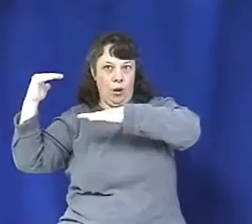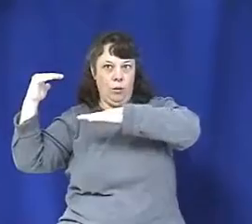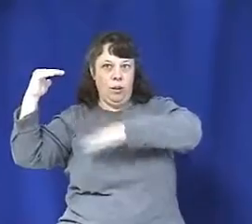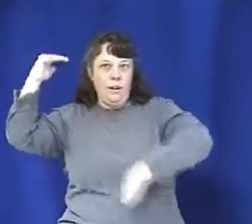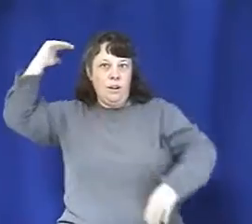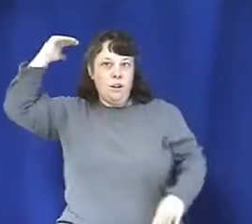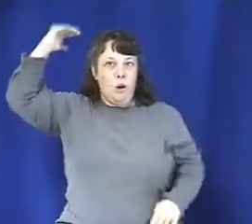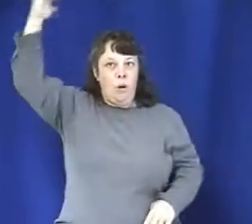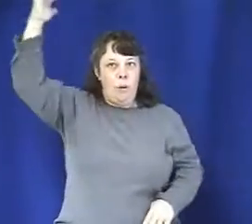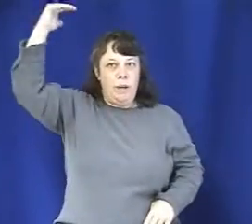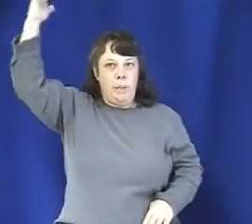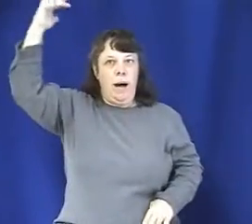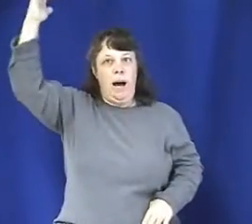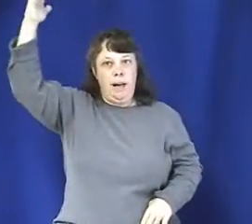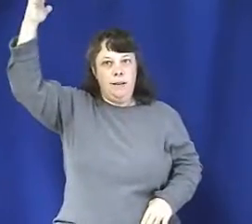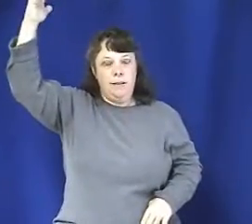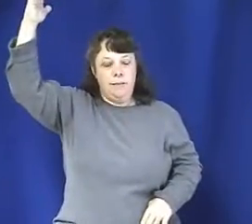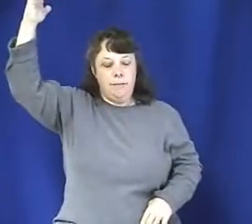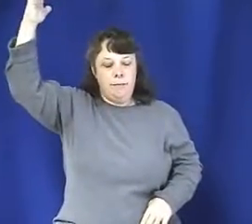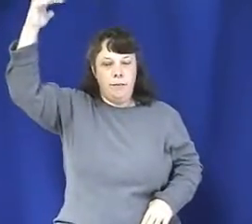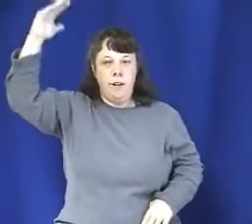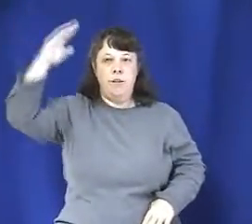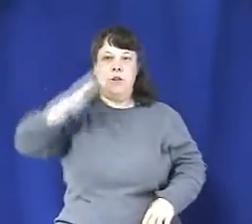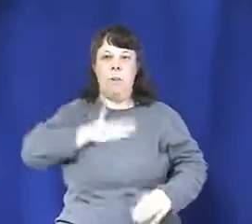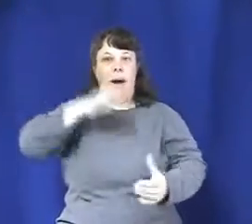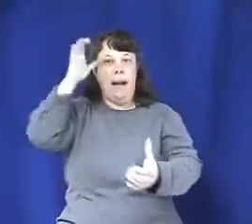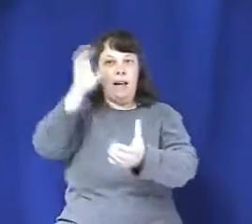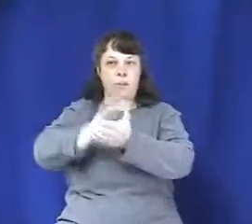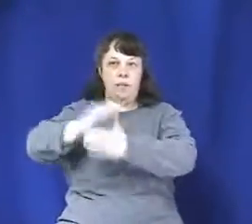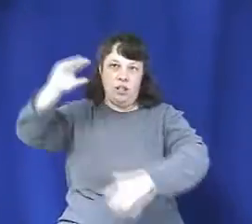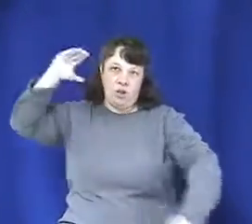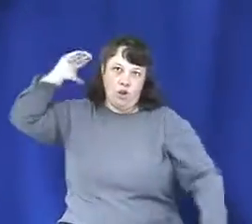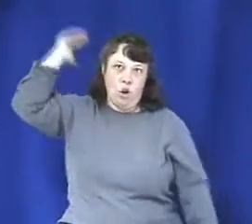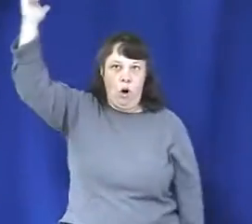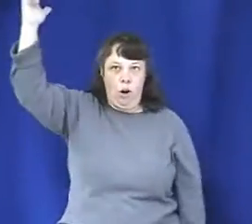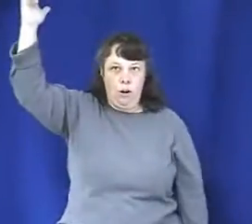low, tall would be up high. So my husband is tall.